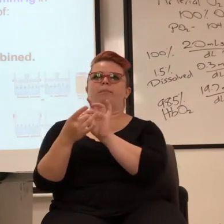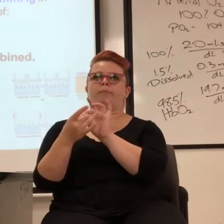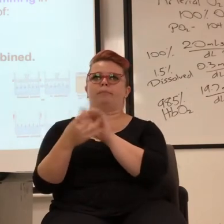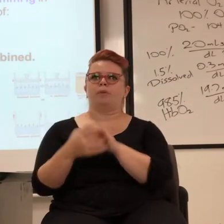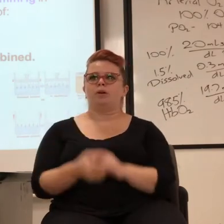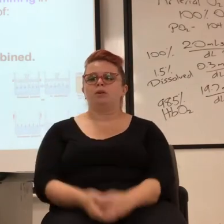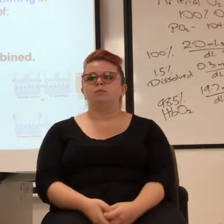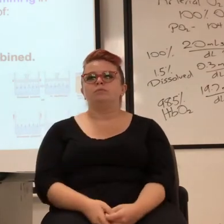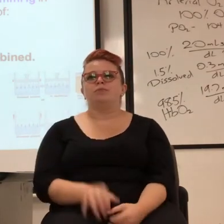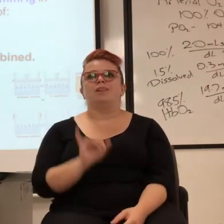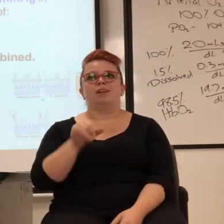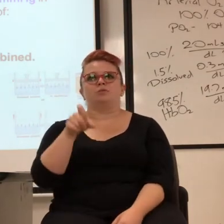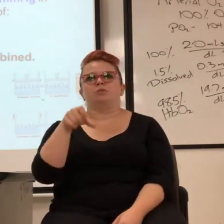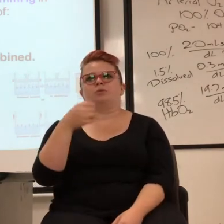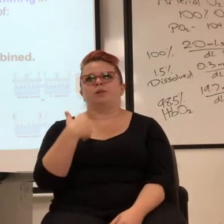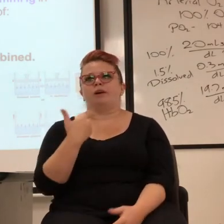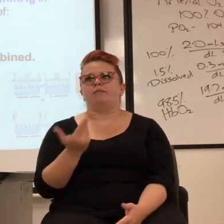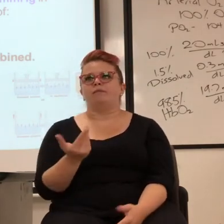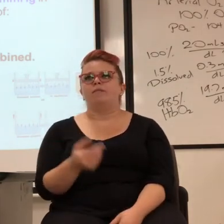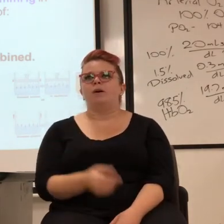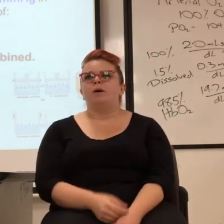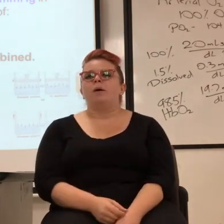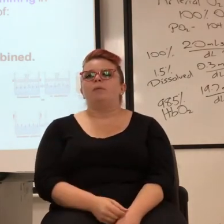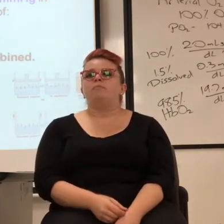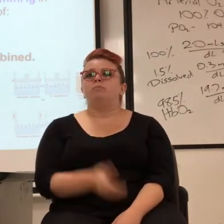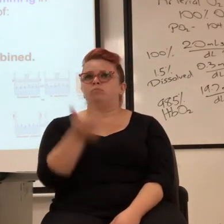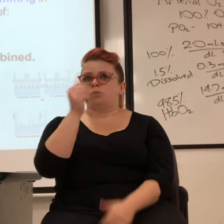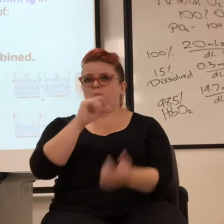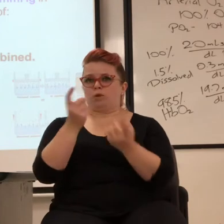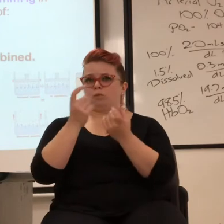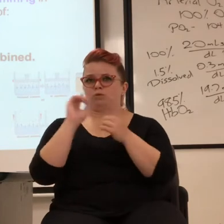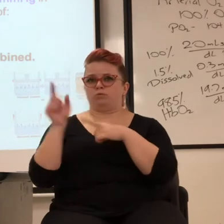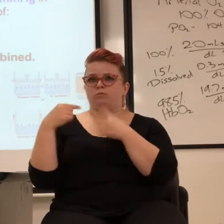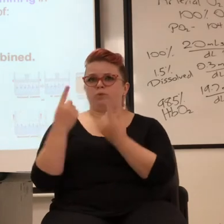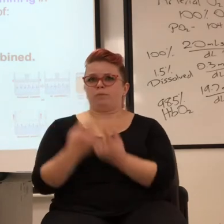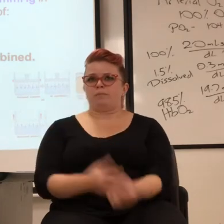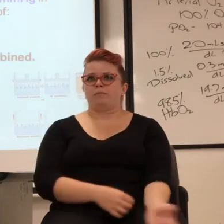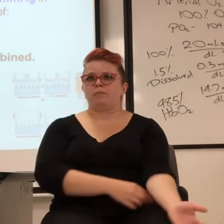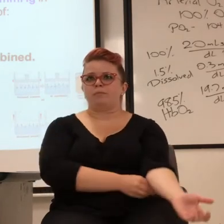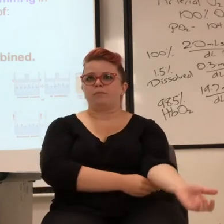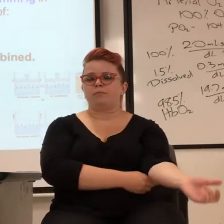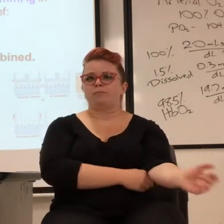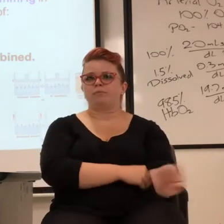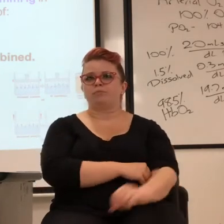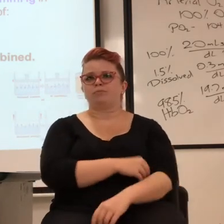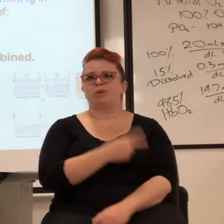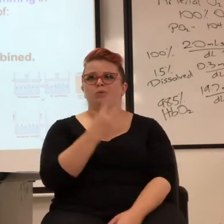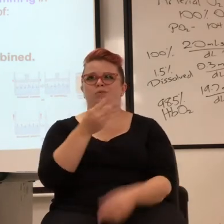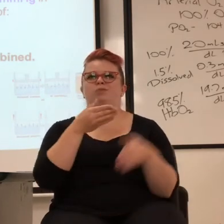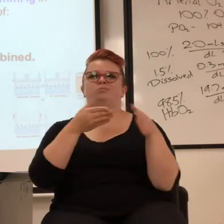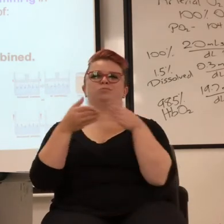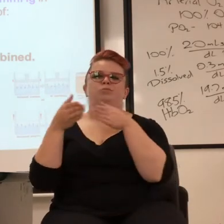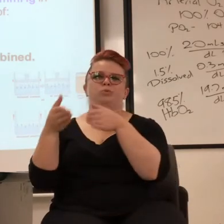need. All right, now, any questions on that? It's two ways.